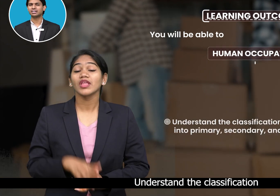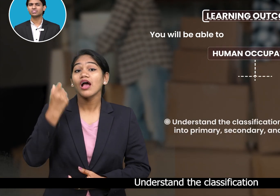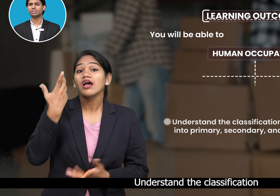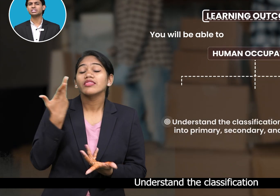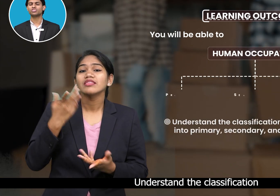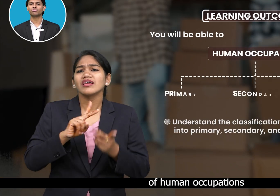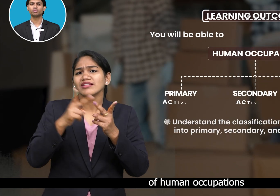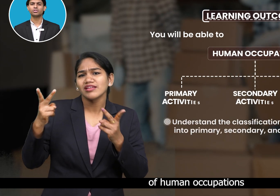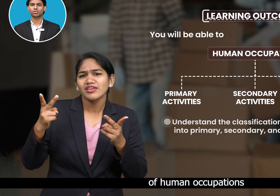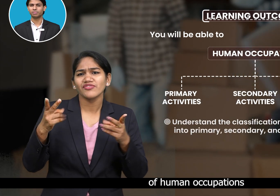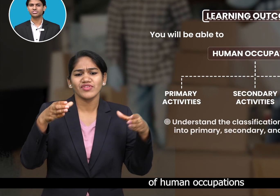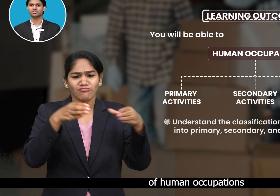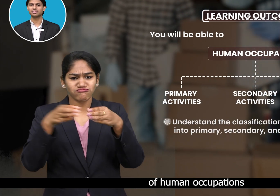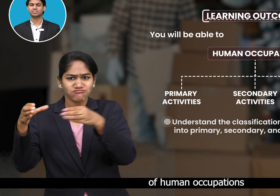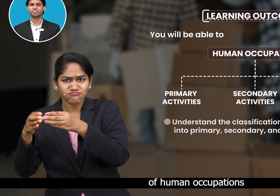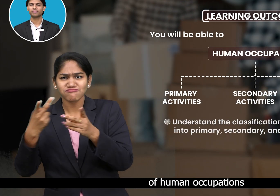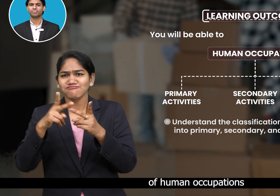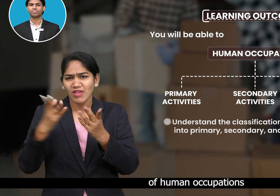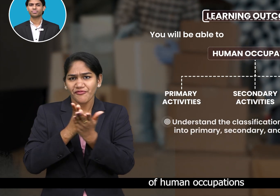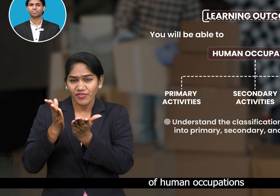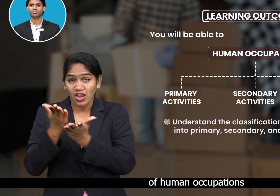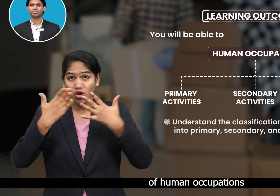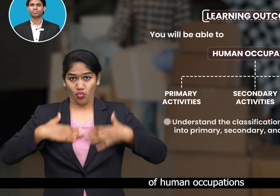understand the classification of human occupations